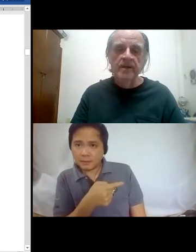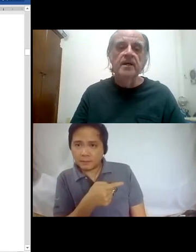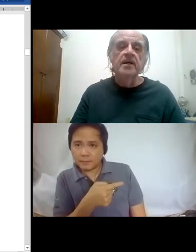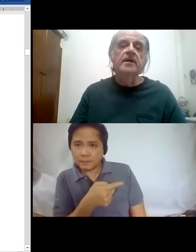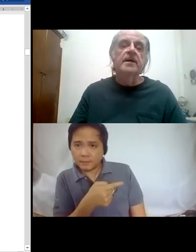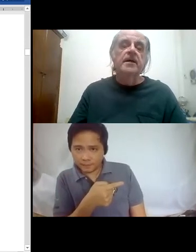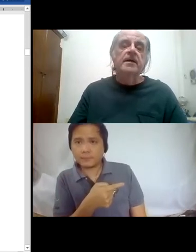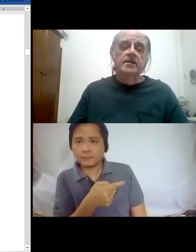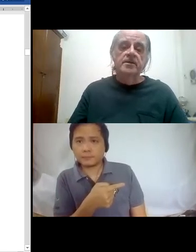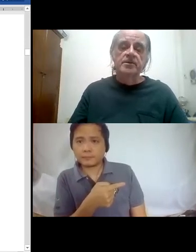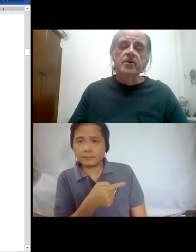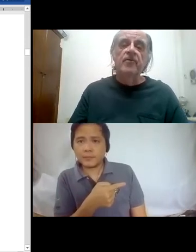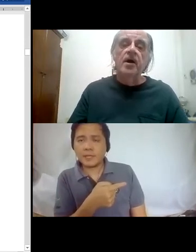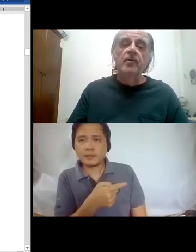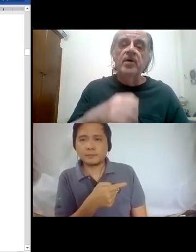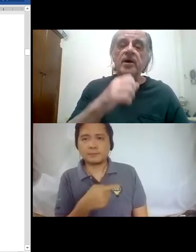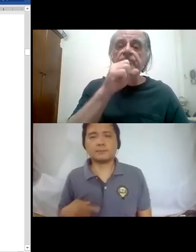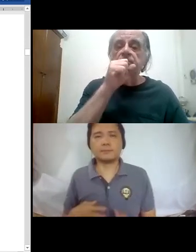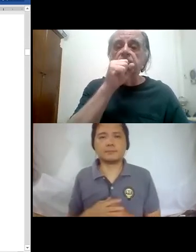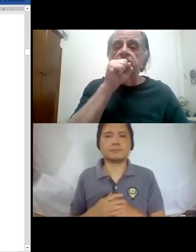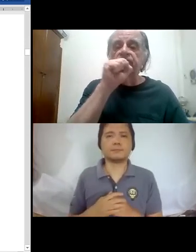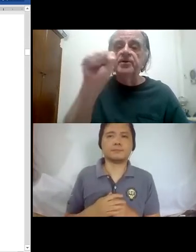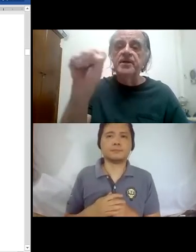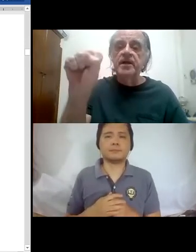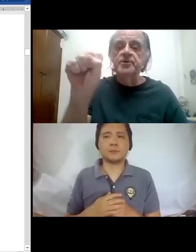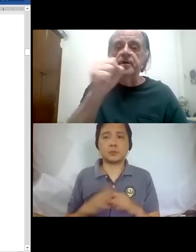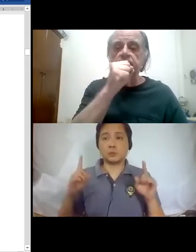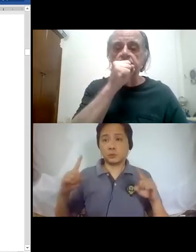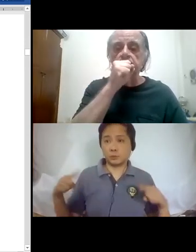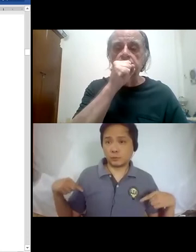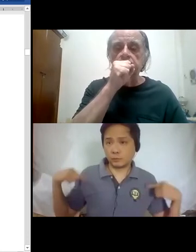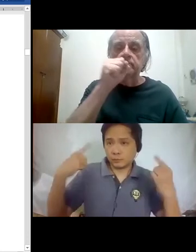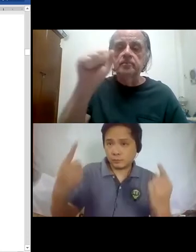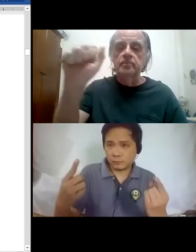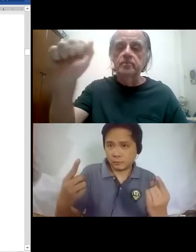All right. So far sir. we've gone through the first hand shape,